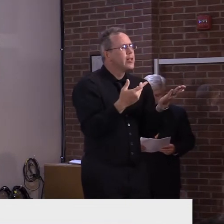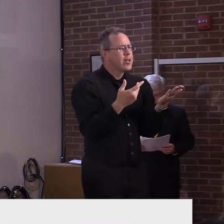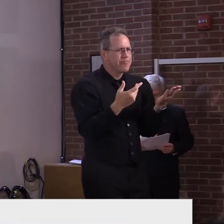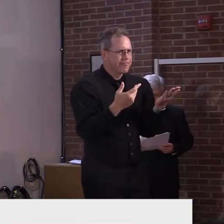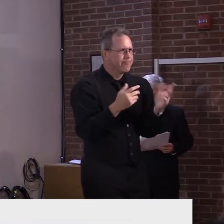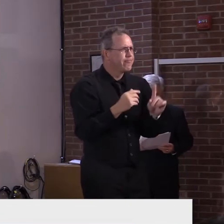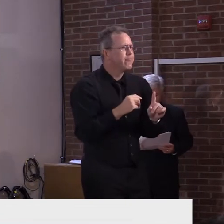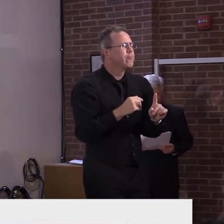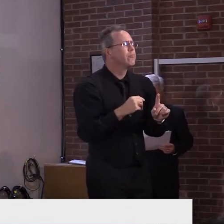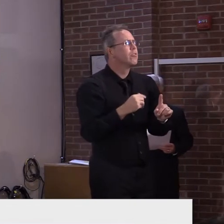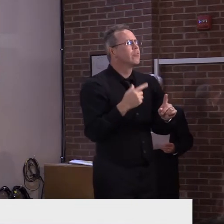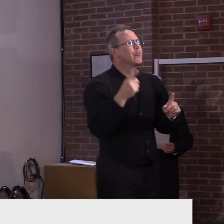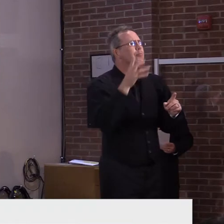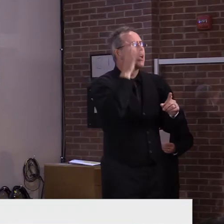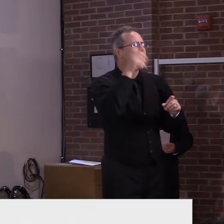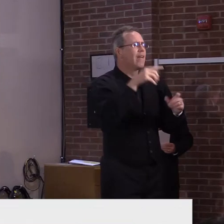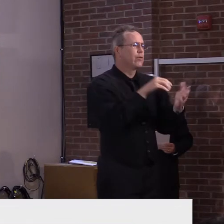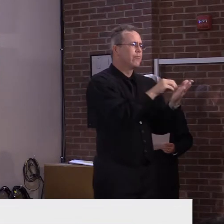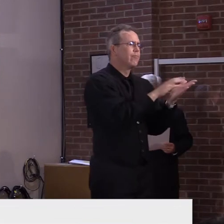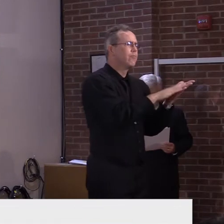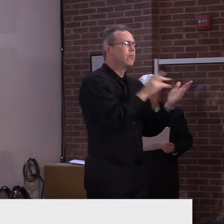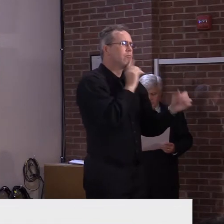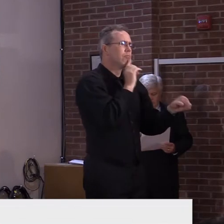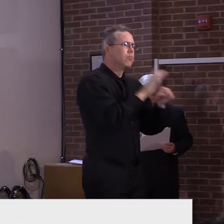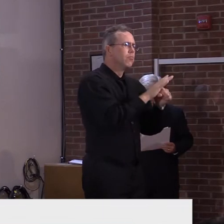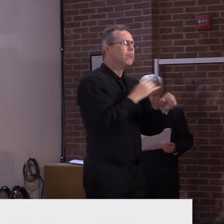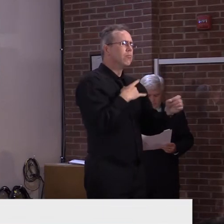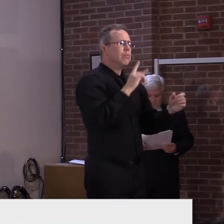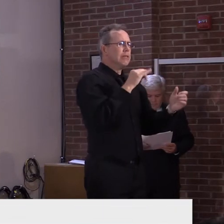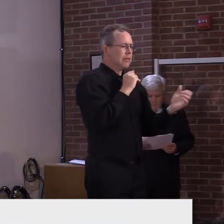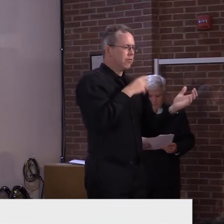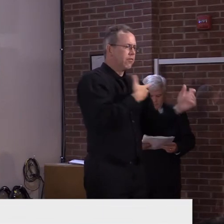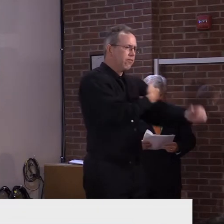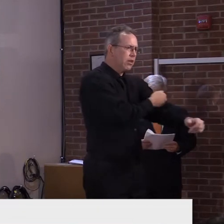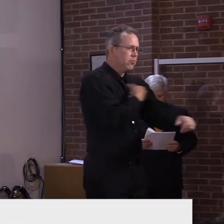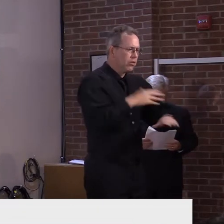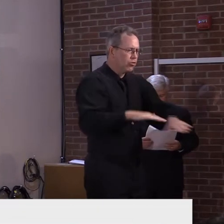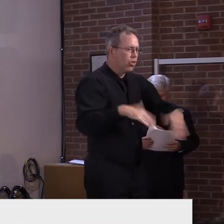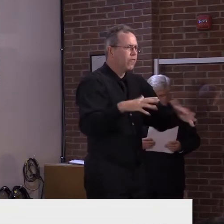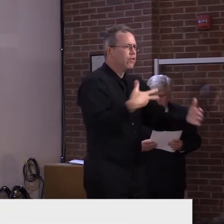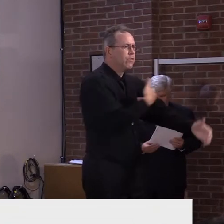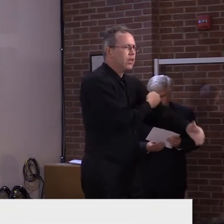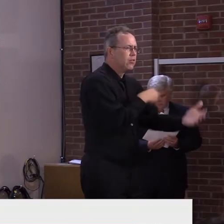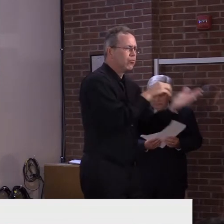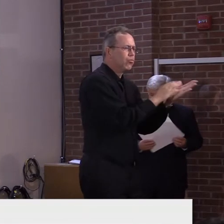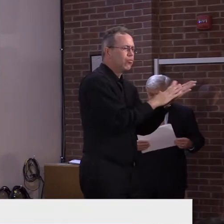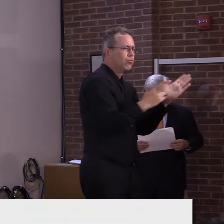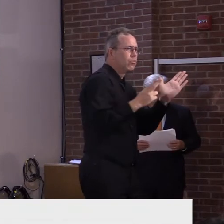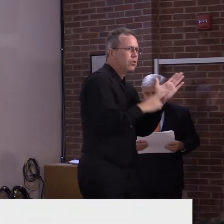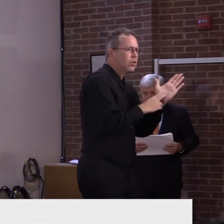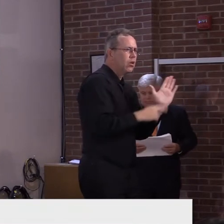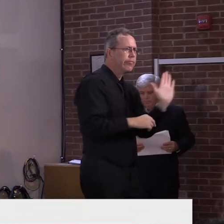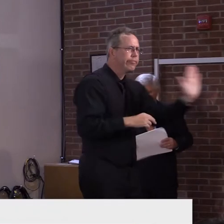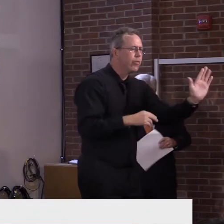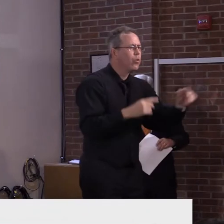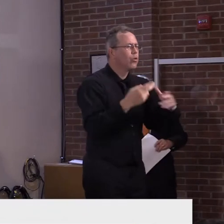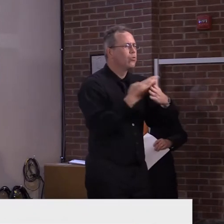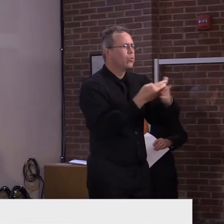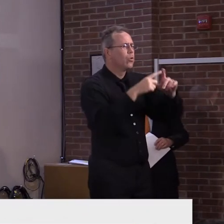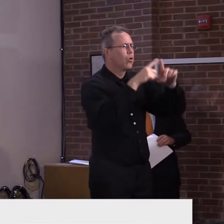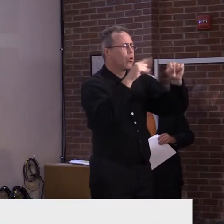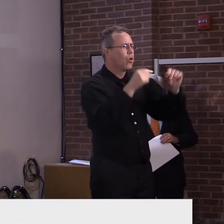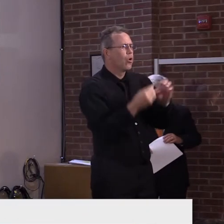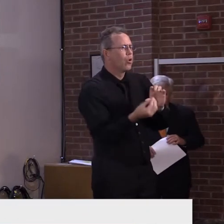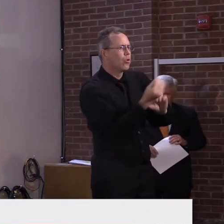means for verifying vaccination by either showing a student's vaccination card or a copy of their vaccination record to a local school official, such as a